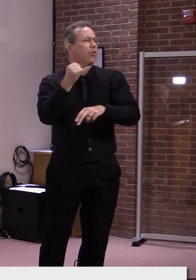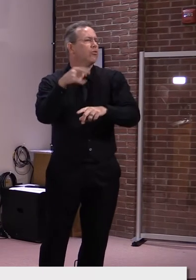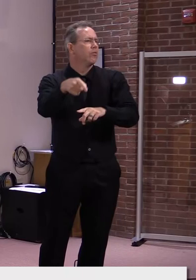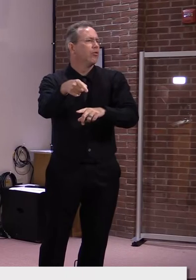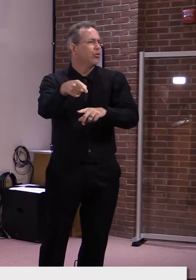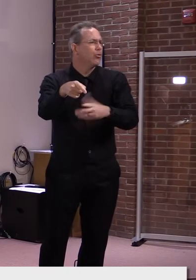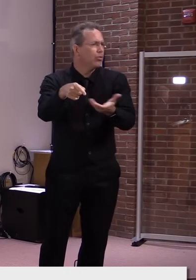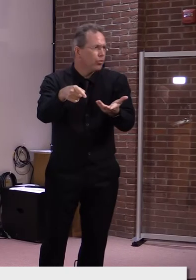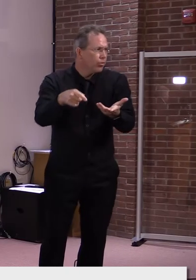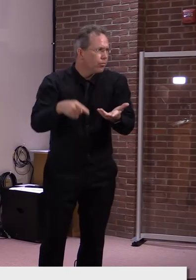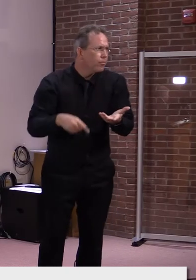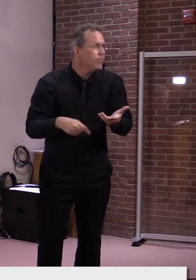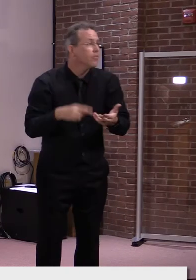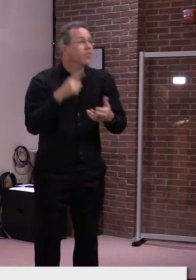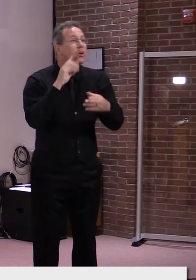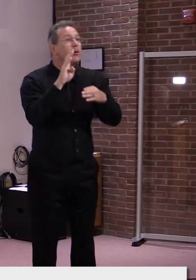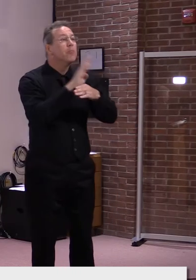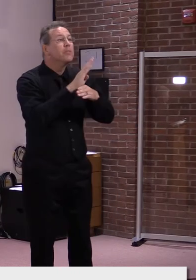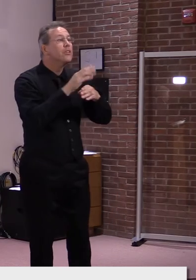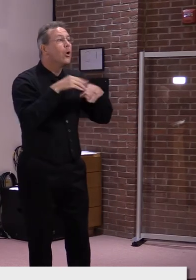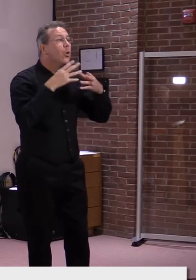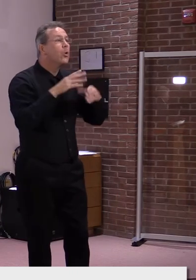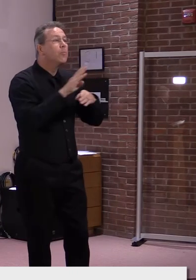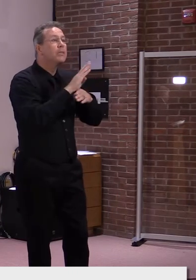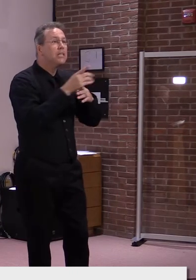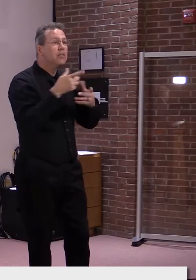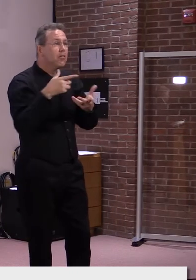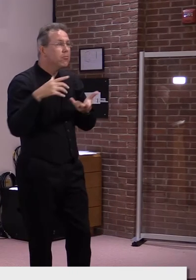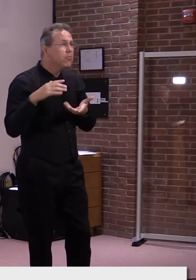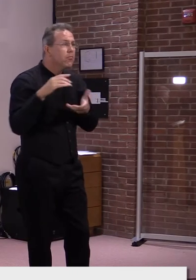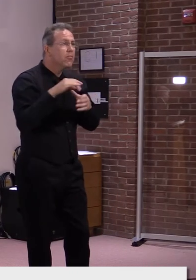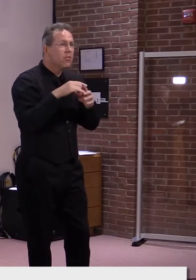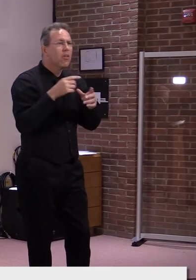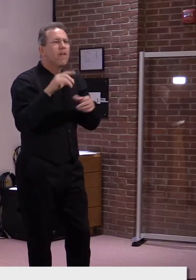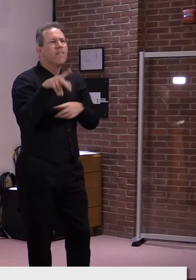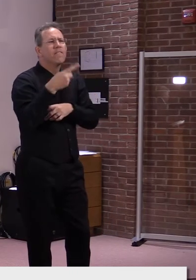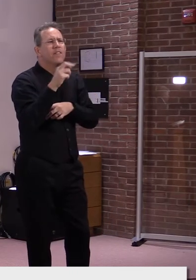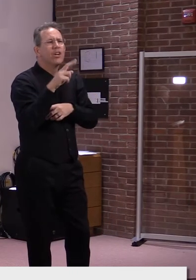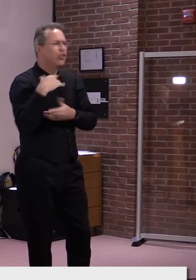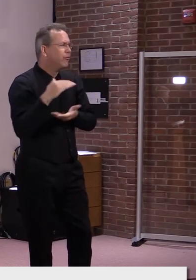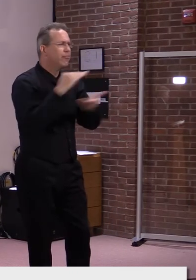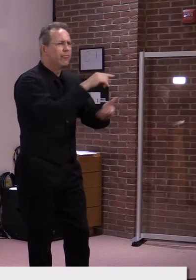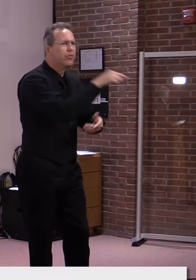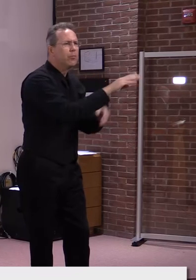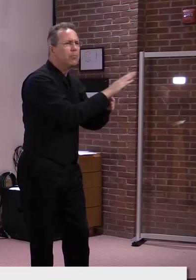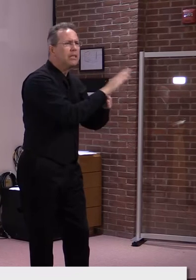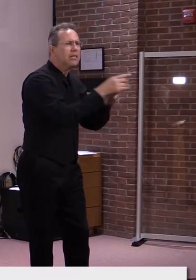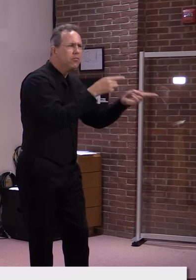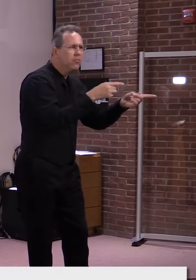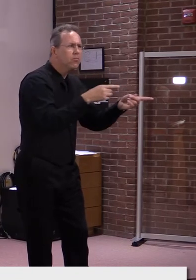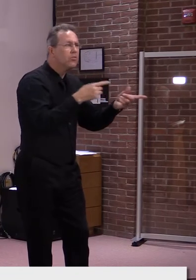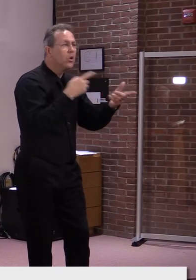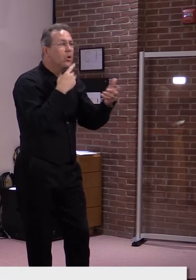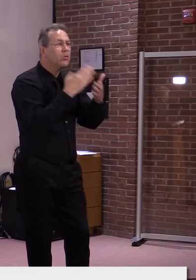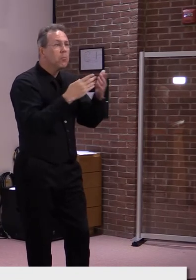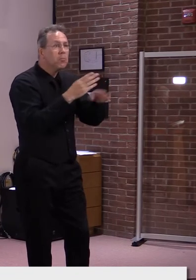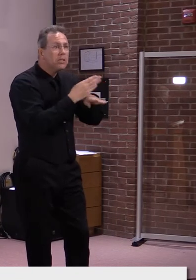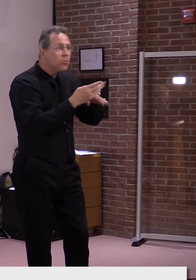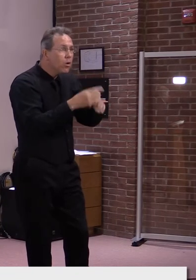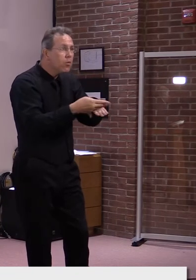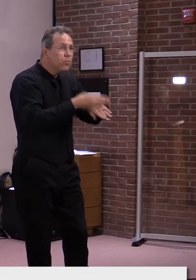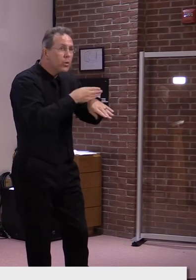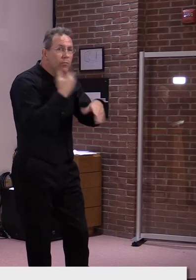as well as we move forward. So I'll take it under consideration, and we'll try to do a better job. But you